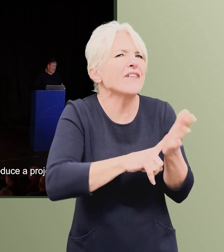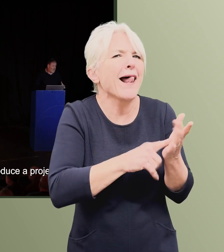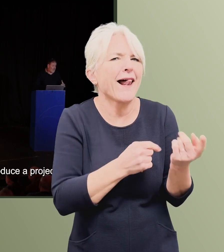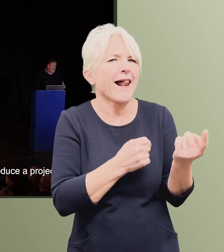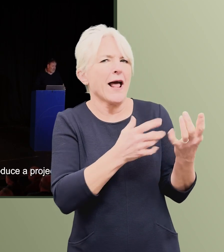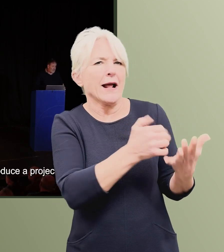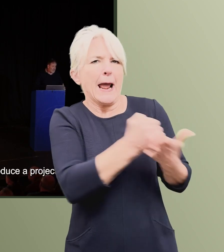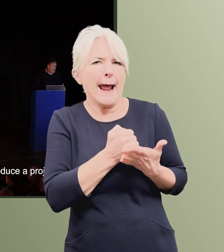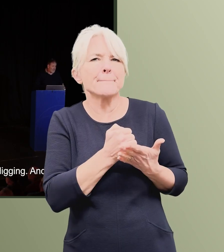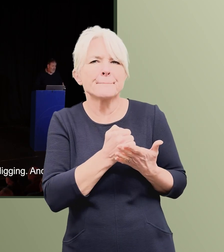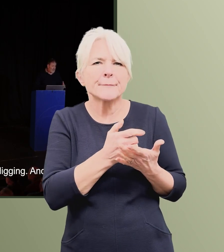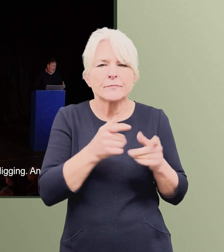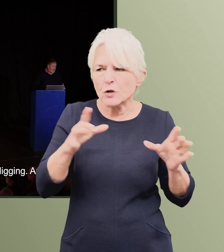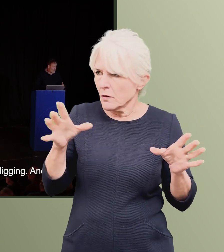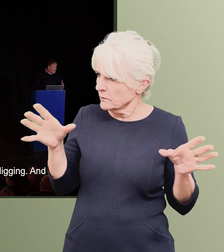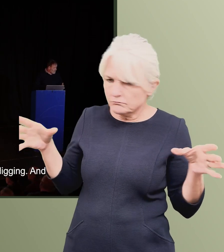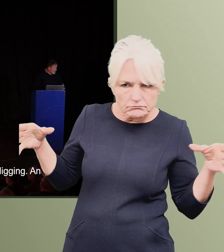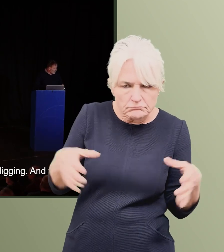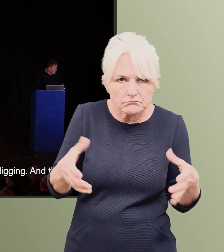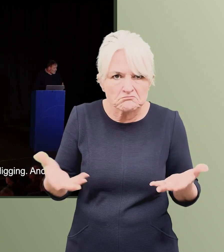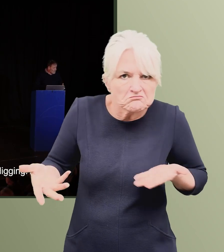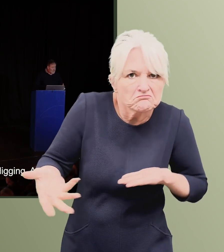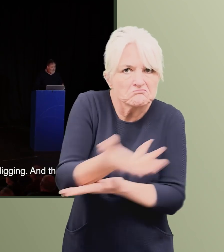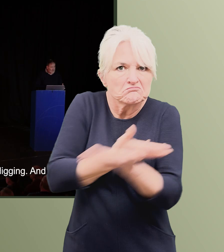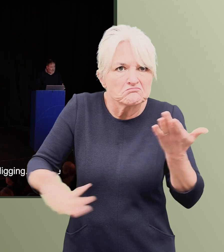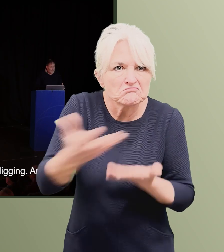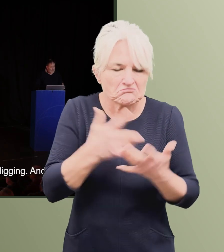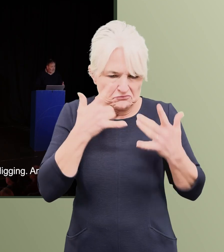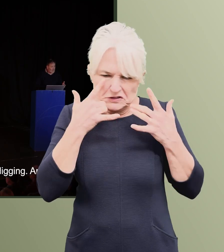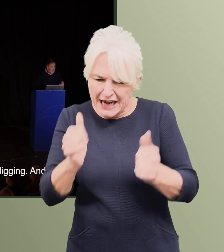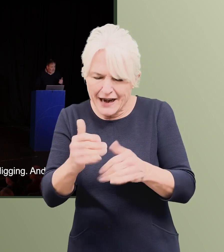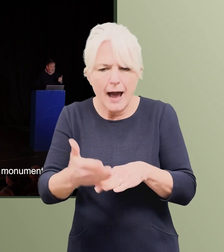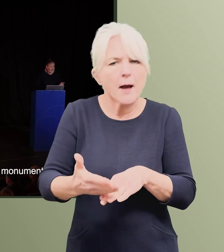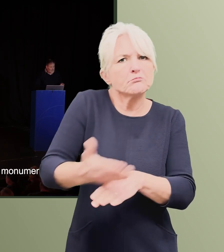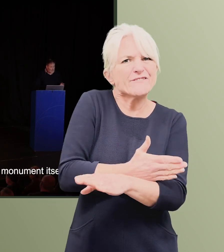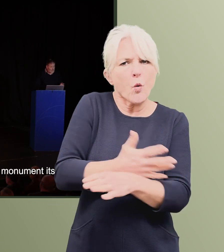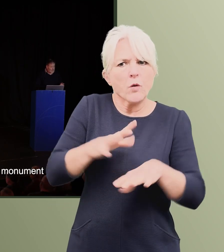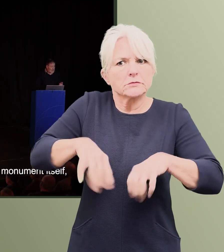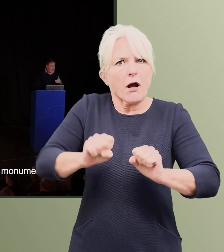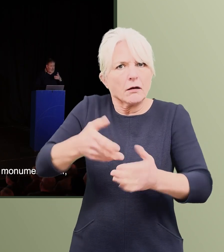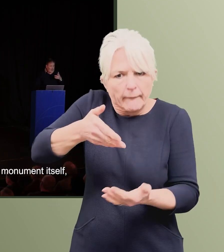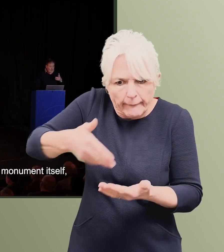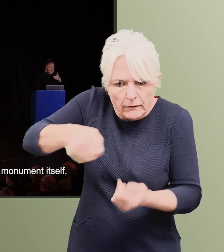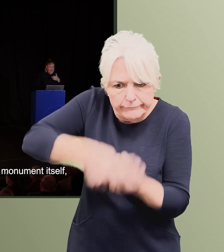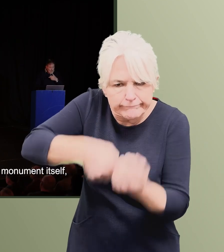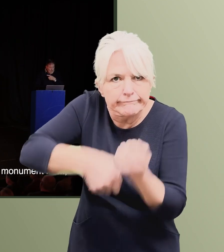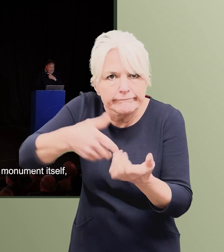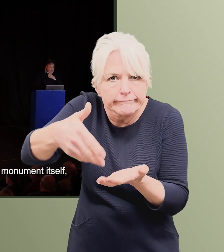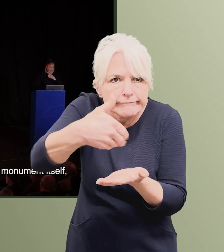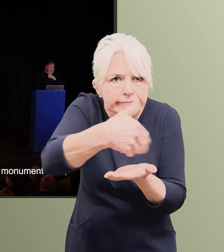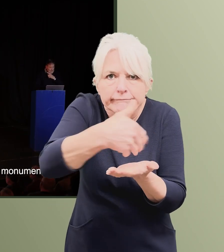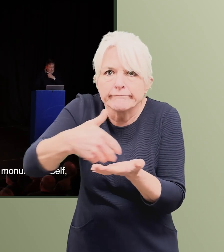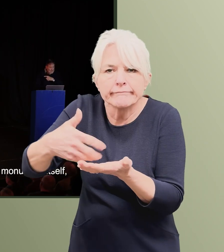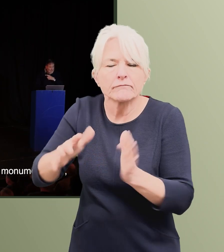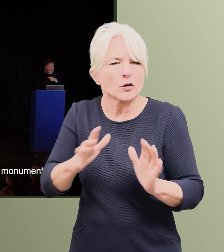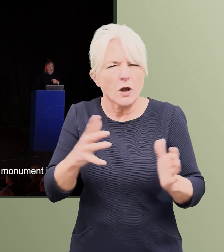project design, desk-based assessment, and then do the preliminaries before we do any digging. And the preliminaries were basically geophysical survey,